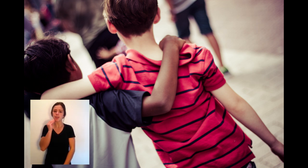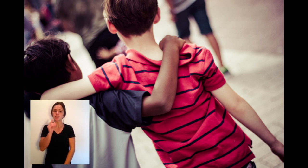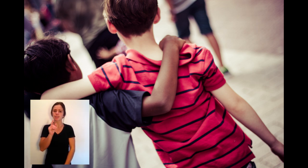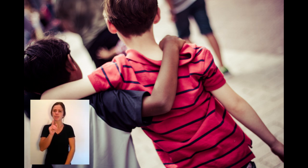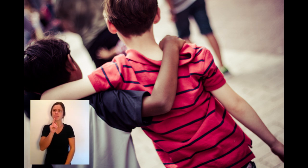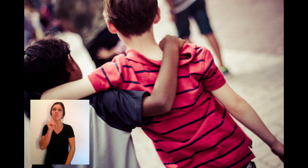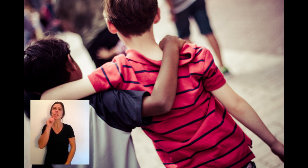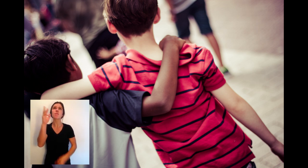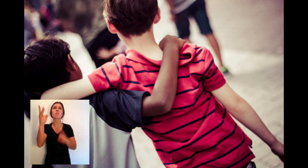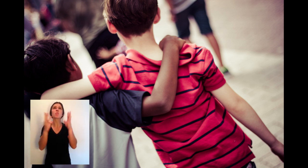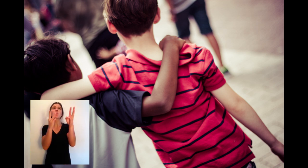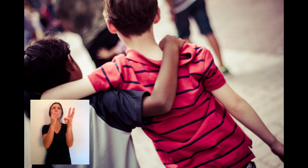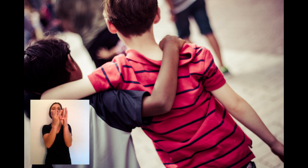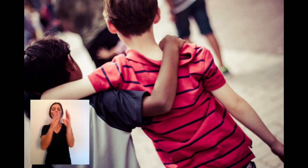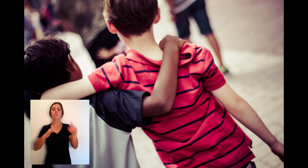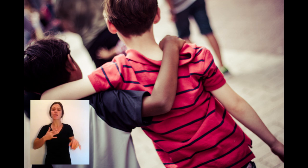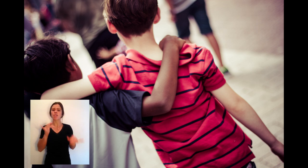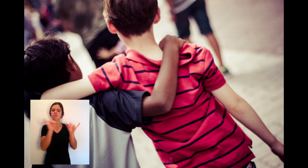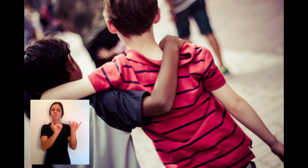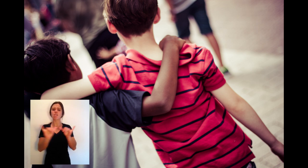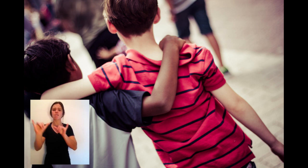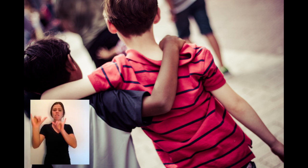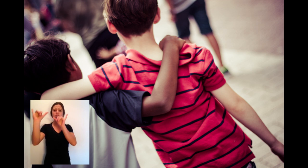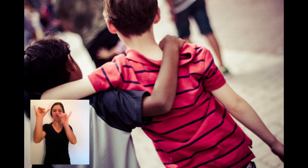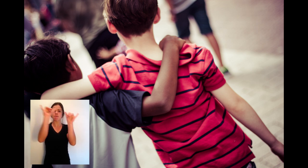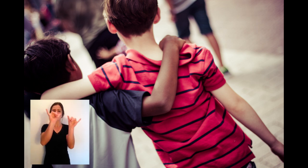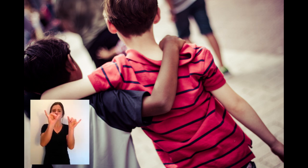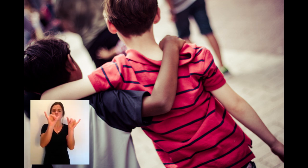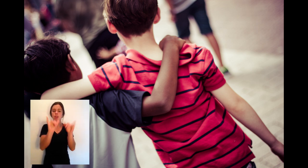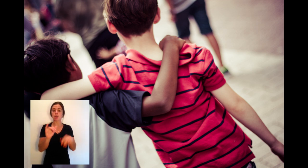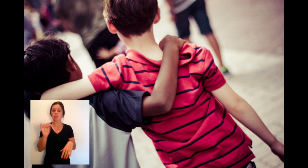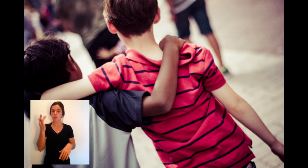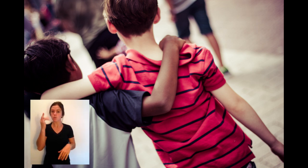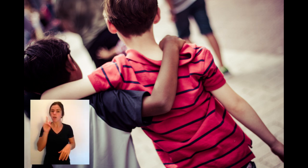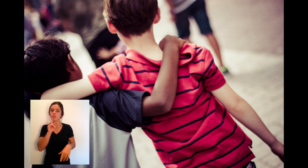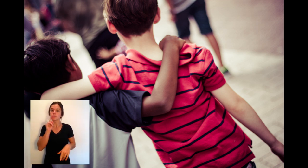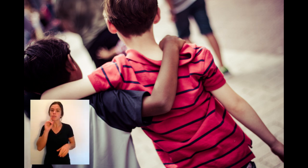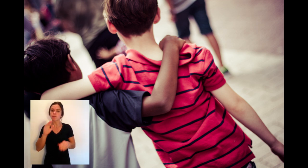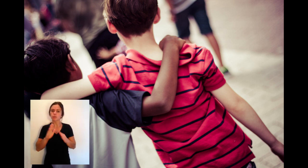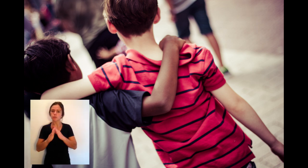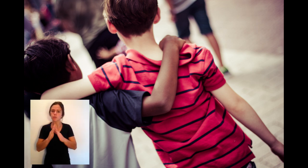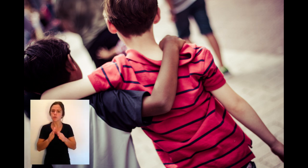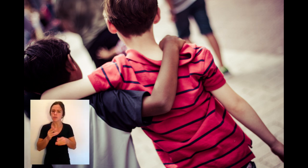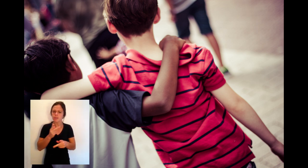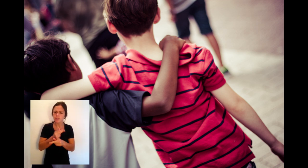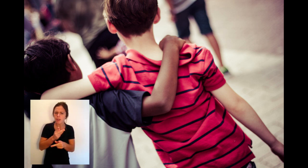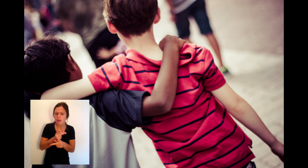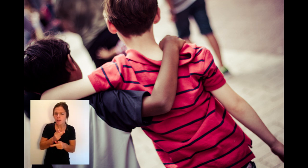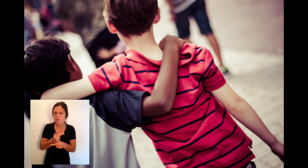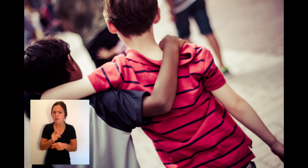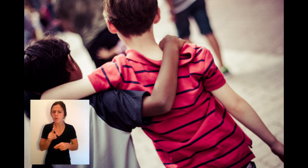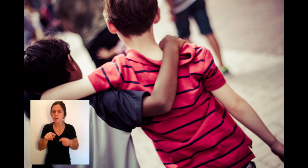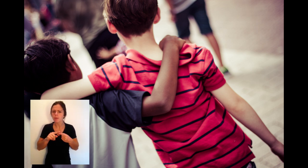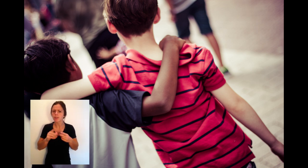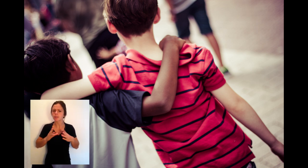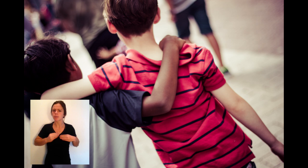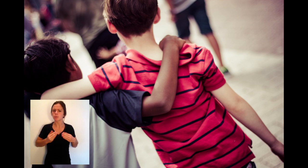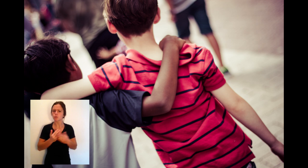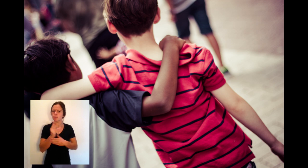These experiences are felt by deaf all over the world and keep the deaf community careful when accepting new members into their